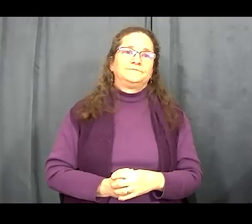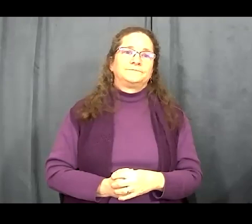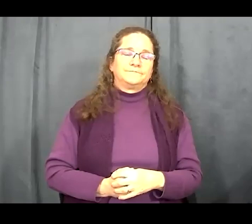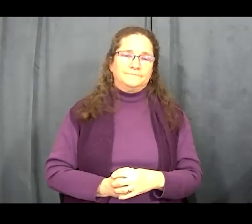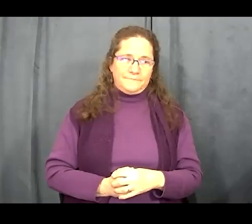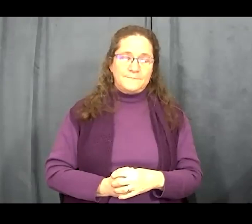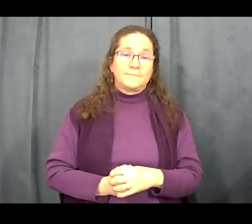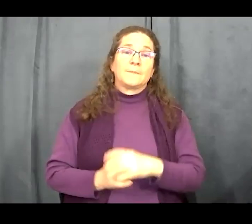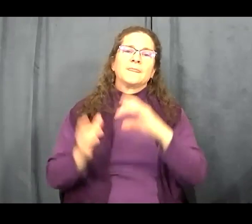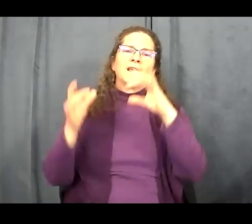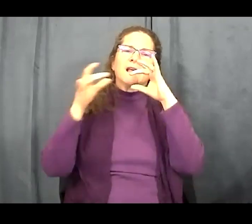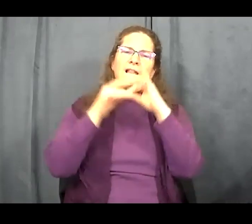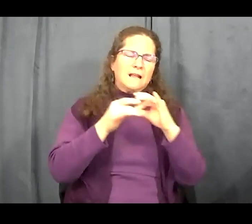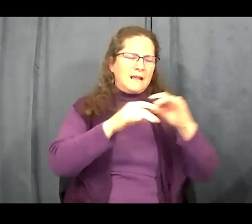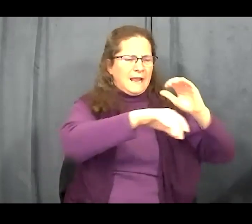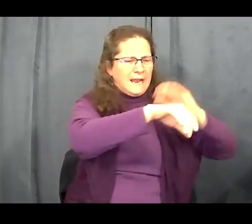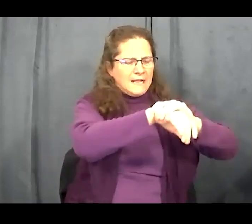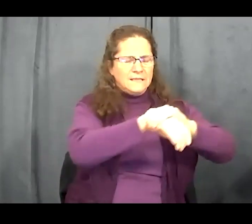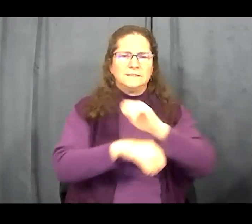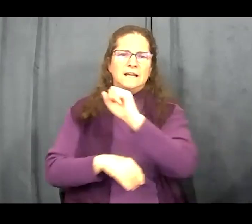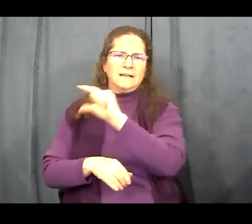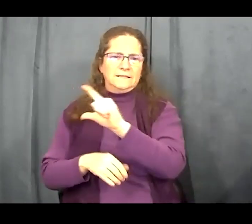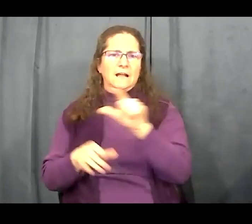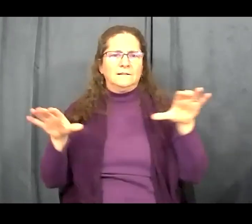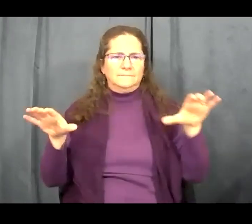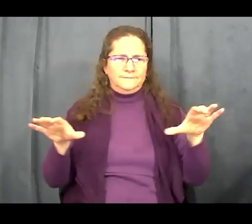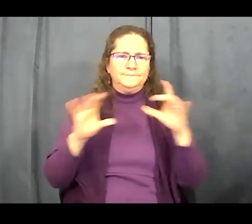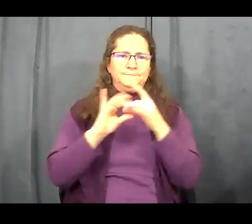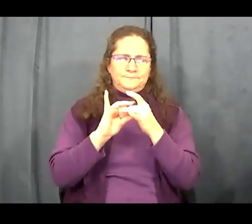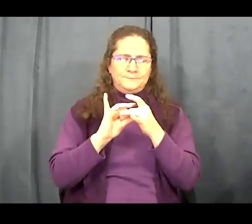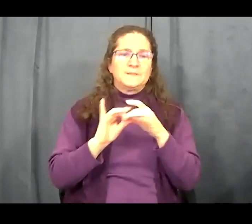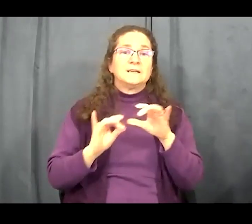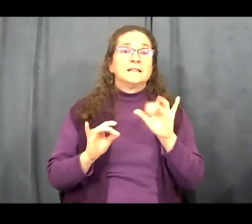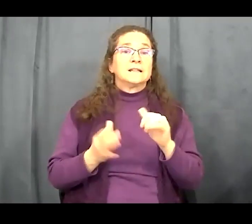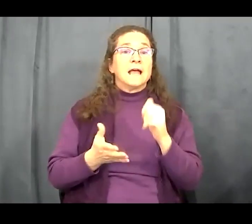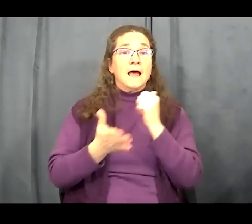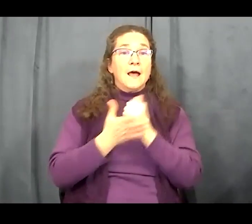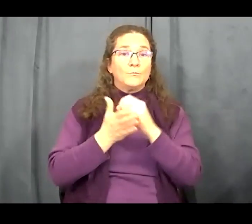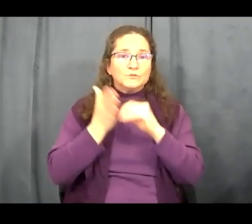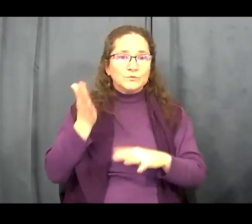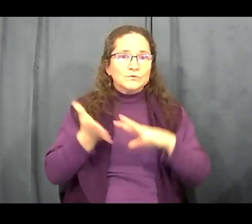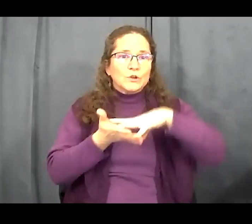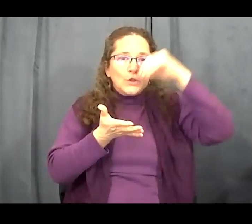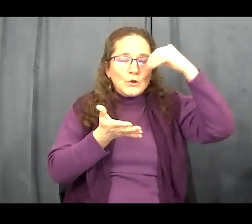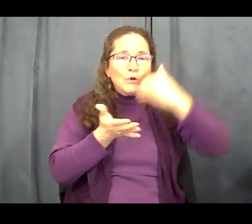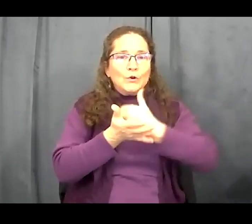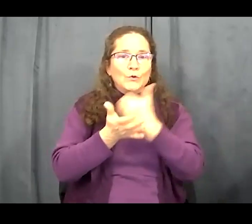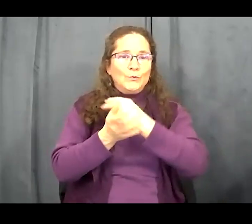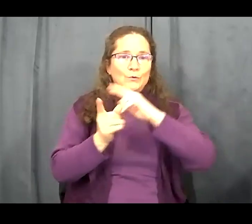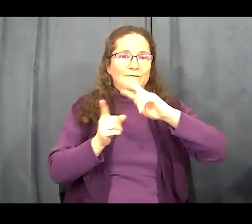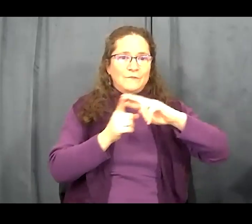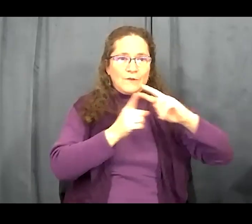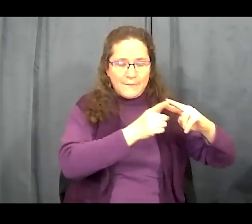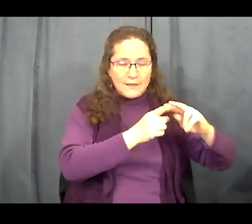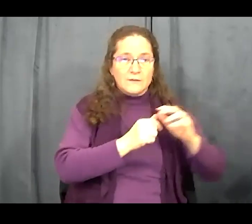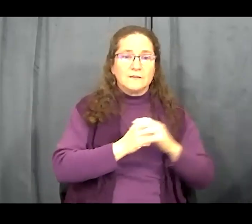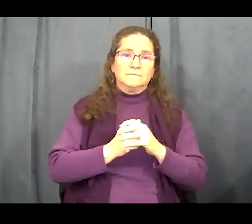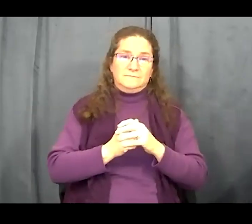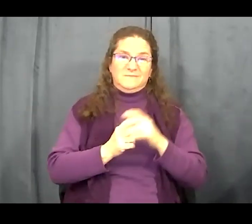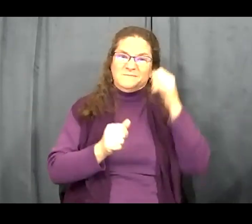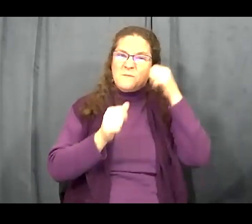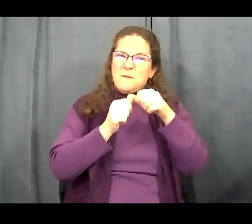Chaining, linking English and ASL. This is a strategy that can help students learn and retain new vocabulary terms, as I mentioned. about the